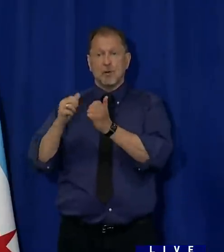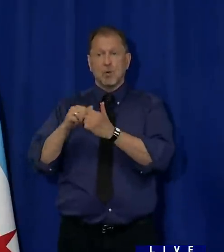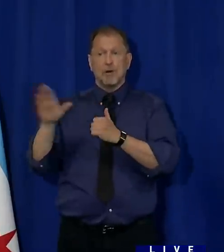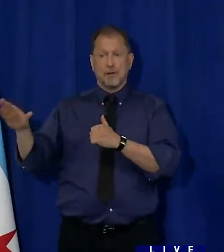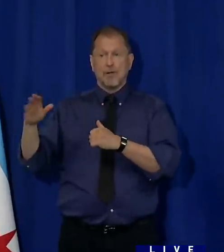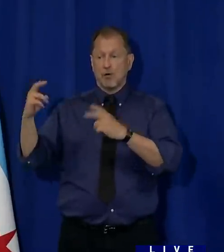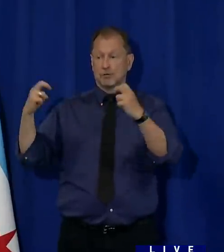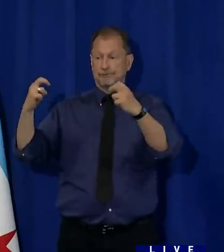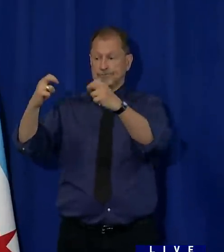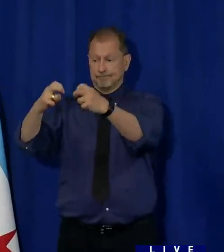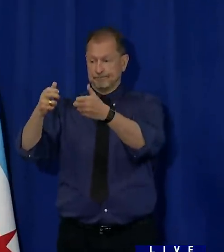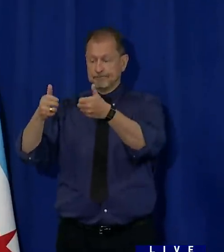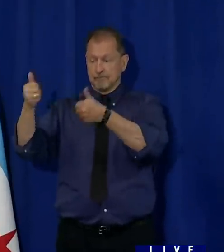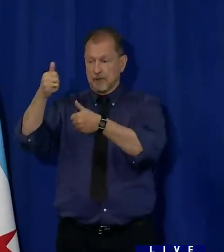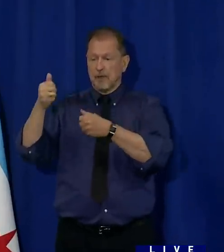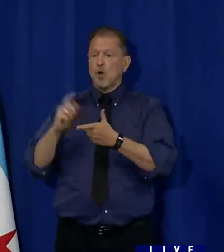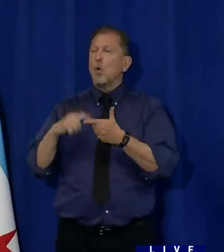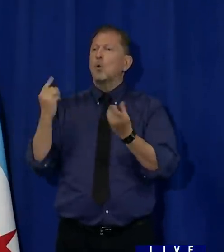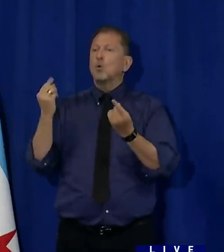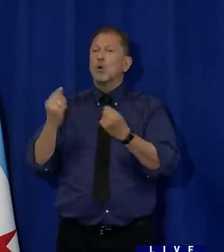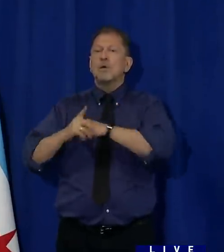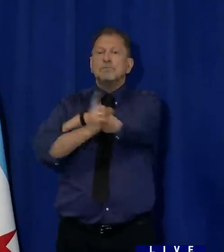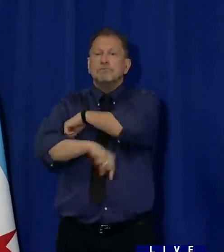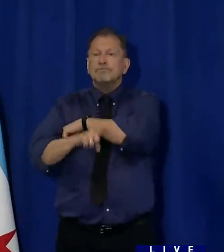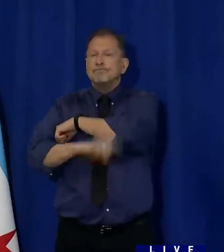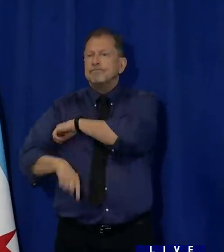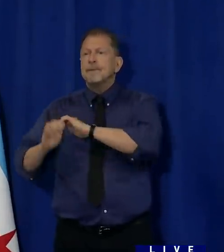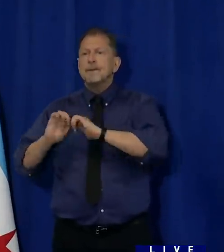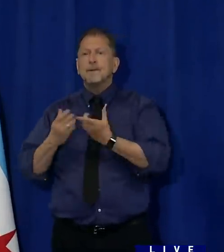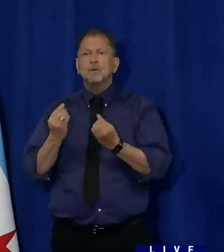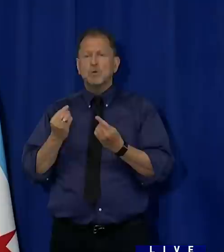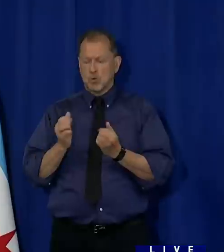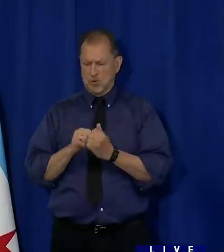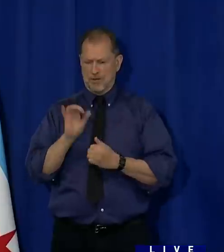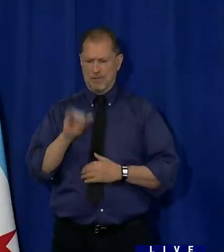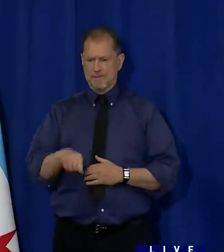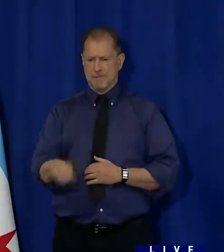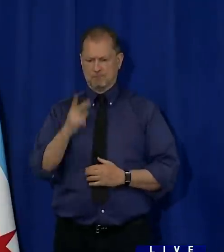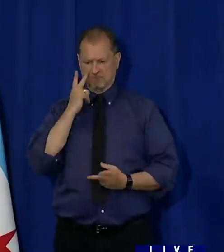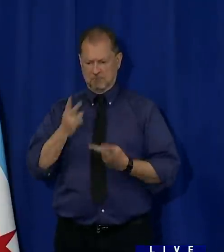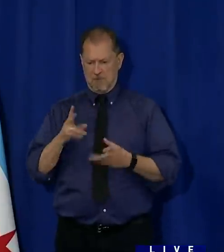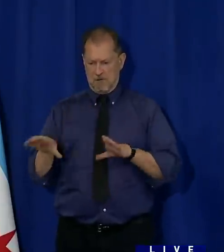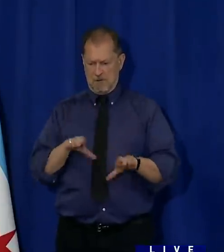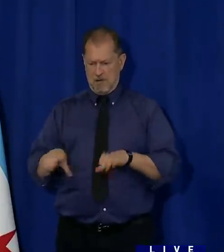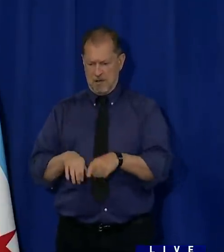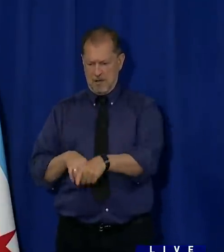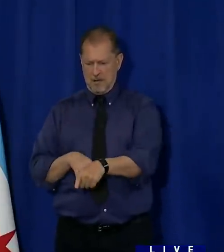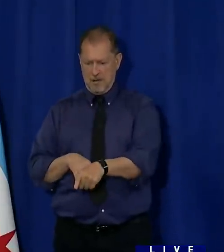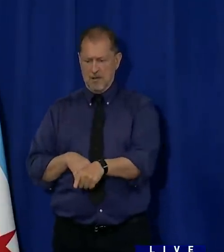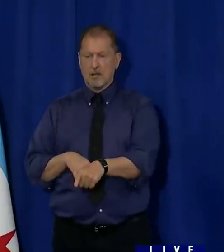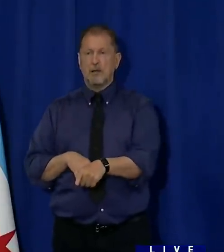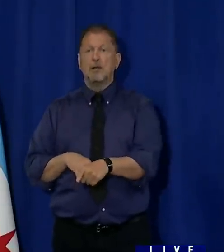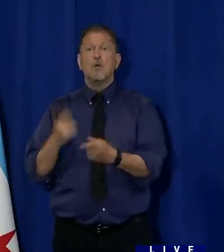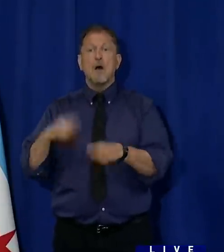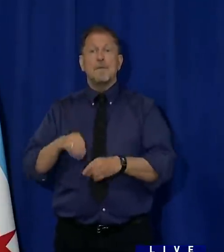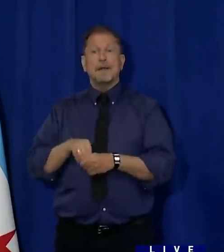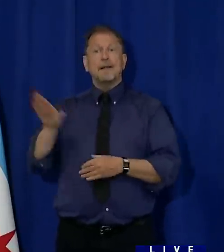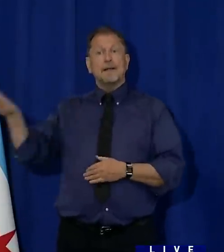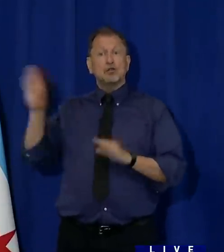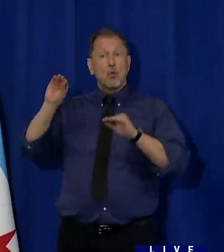about consequences for this type of behavior that we've seen, not just what happened at the congressman's